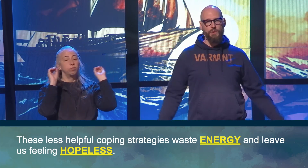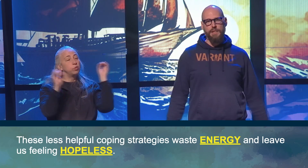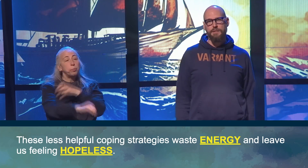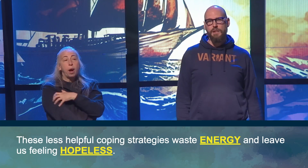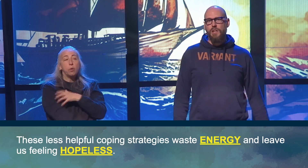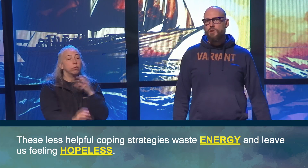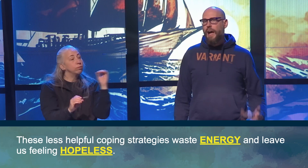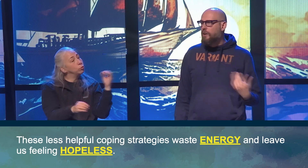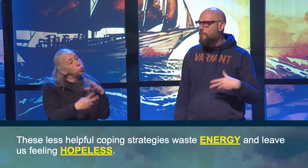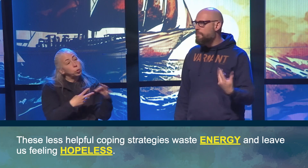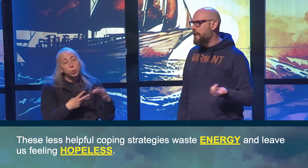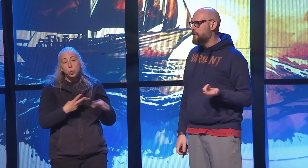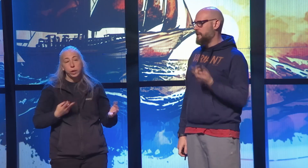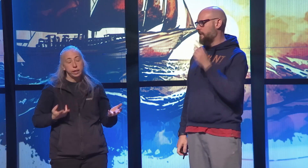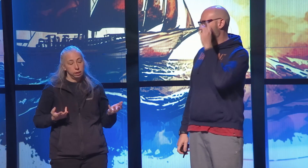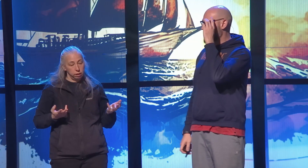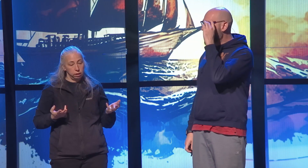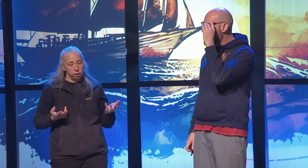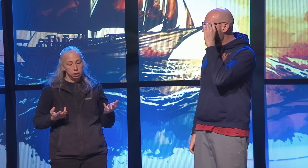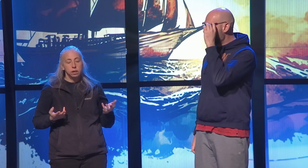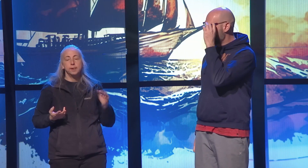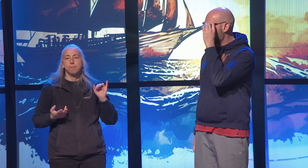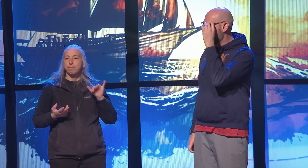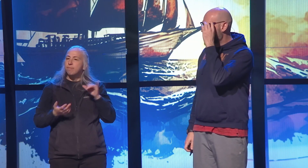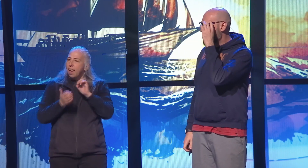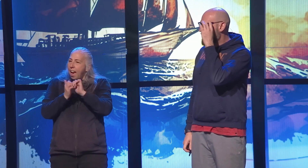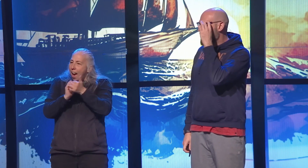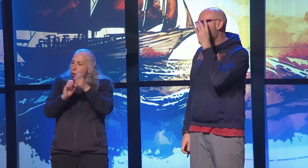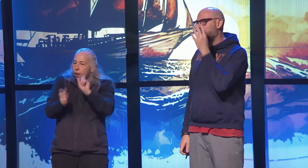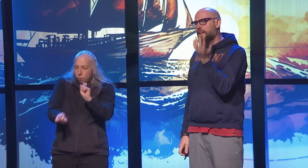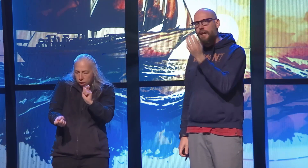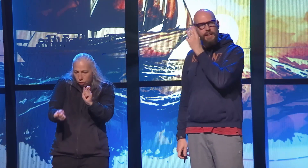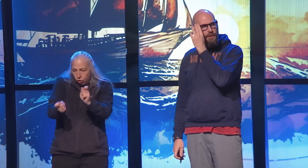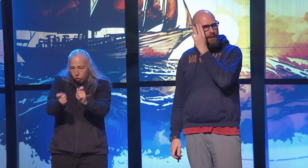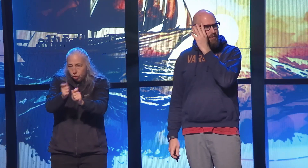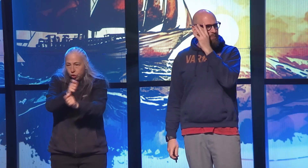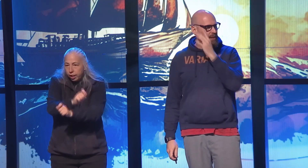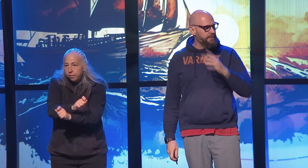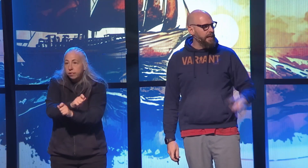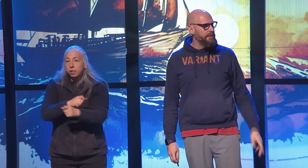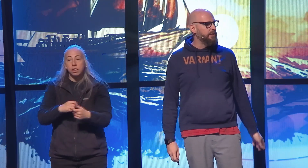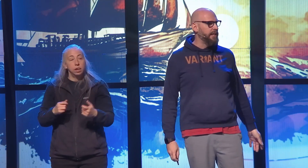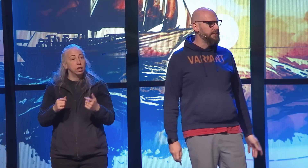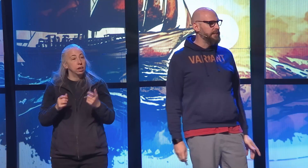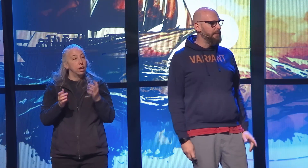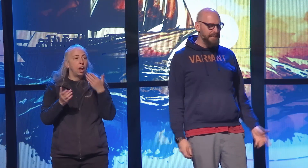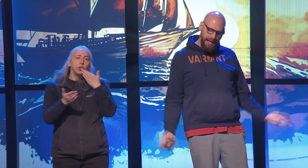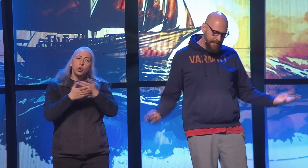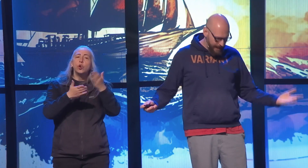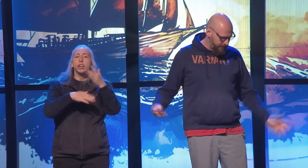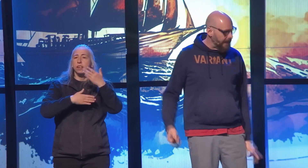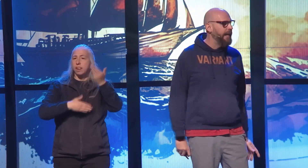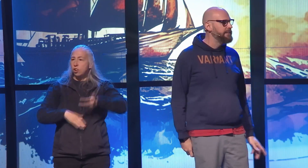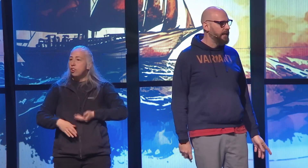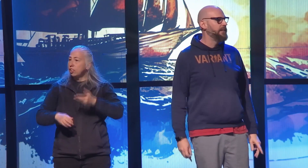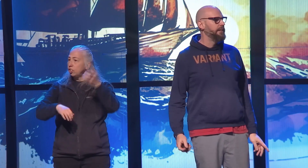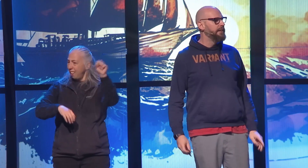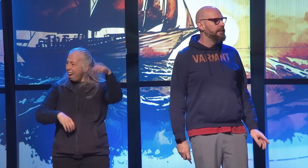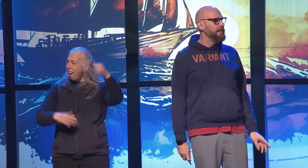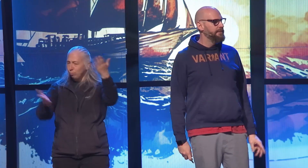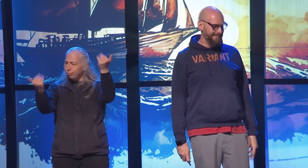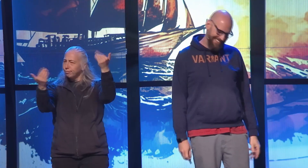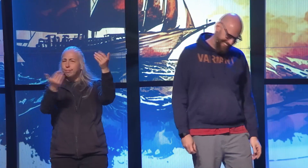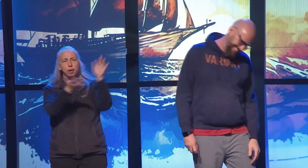no choice. So how can we make a shift? That's the question. Come on, can I get a round of applause for that introduction? I mean, I nailed that